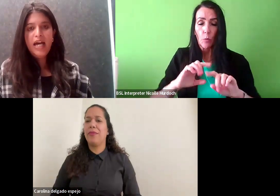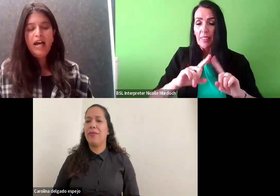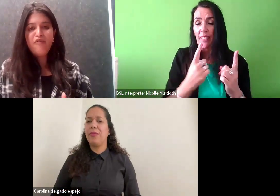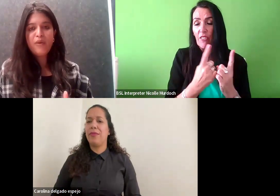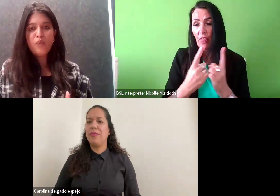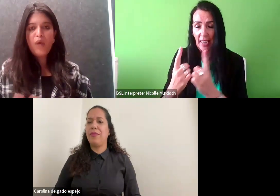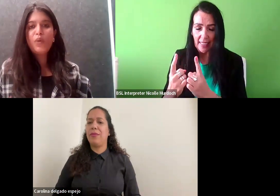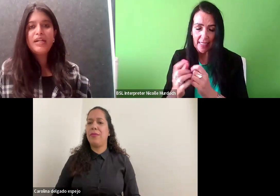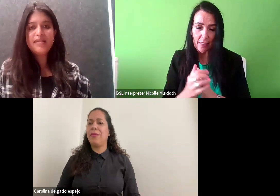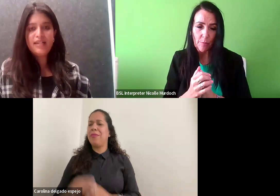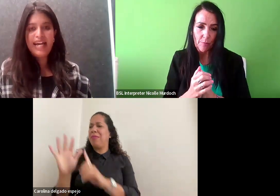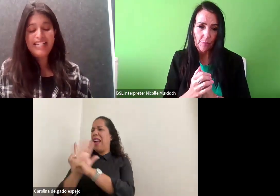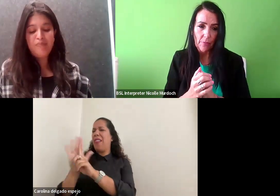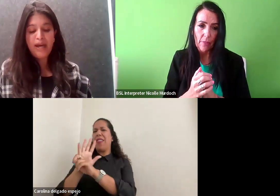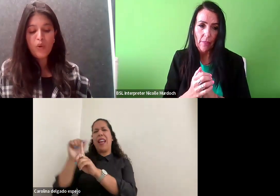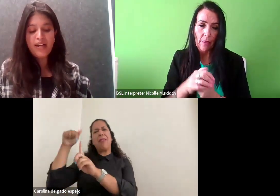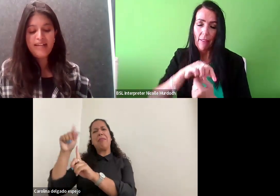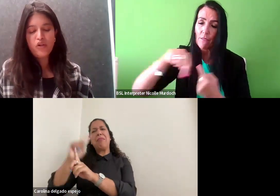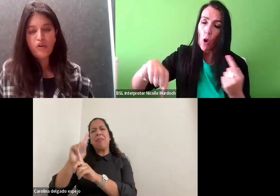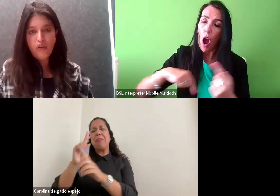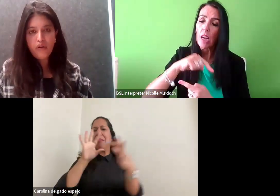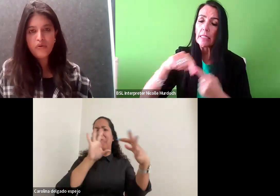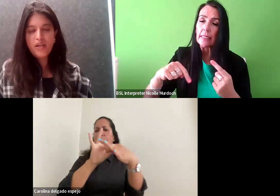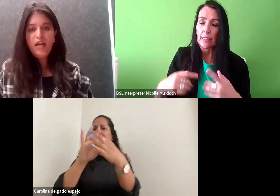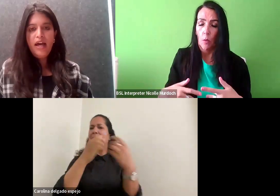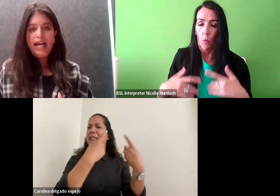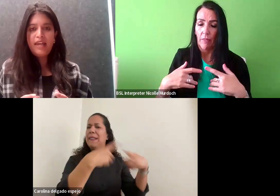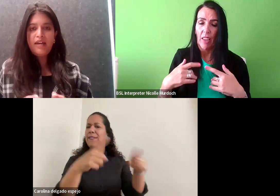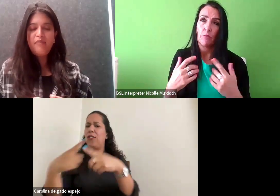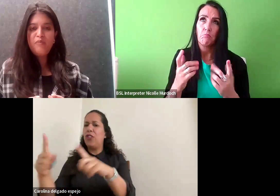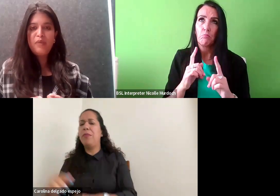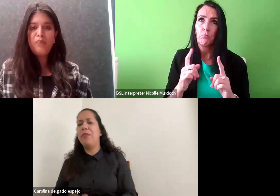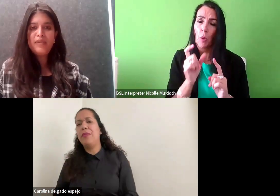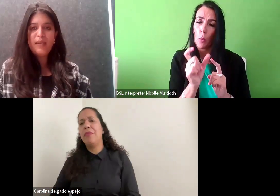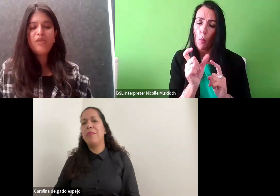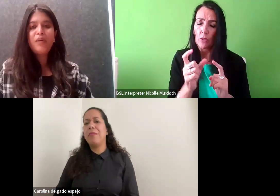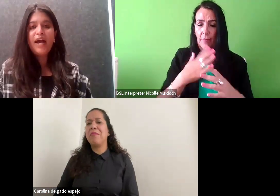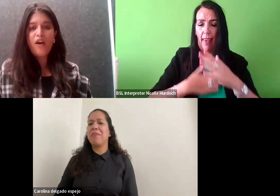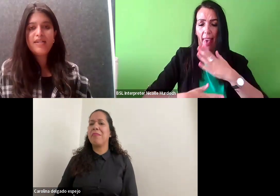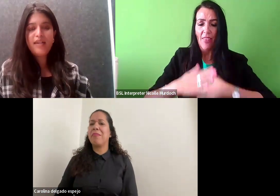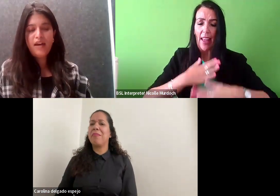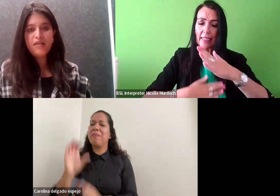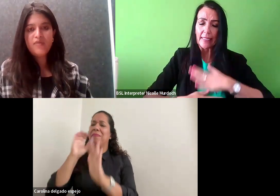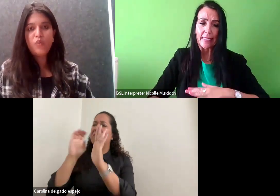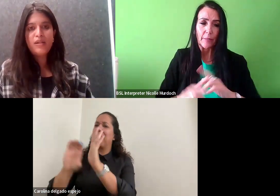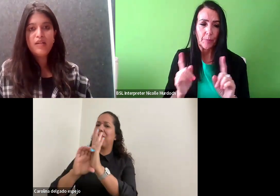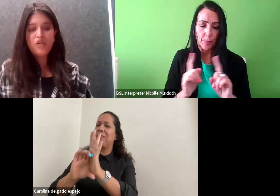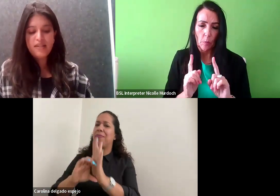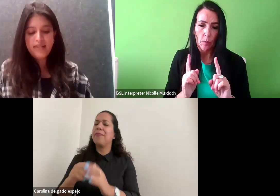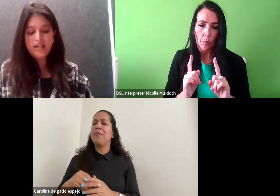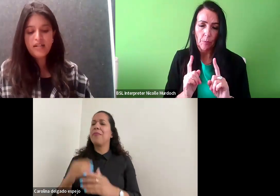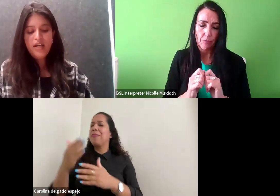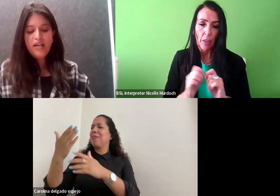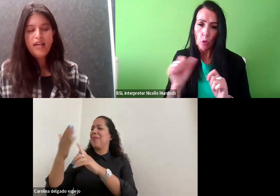but from where we're sitting at my organization Code, I think some of the priority areas that it would need